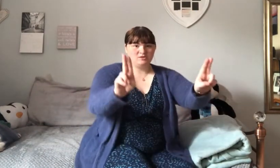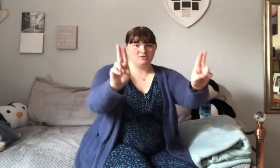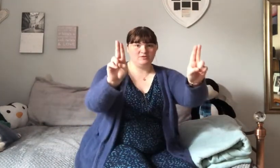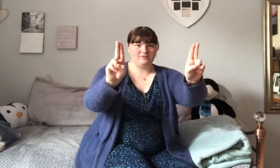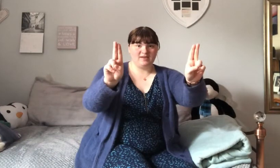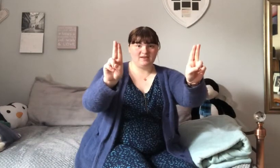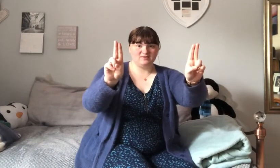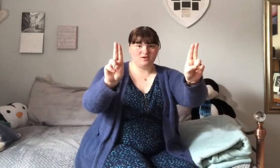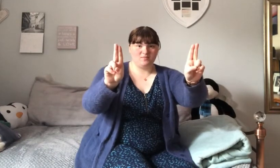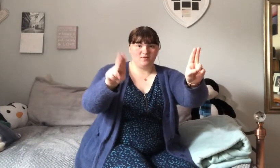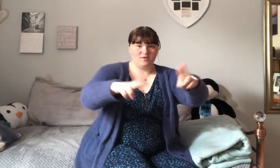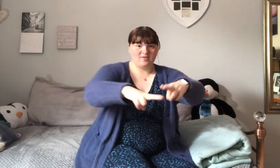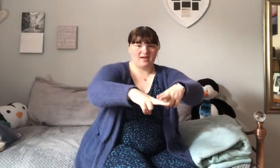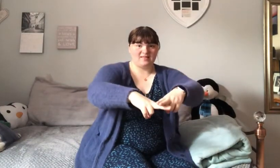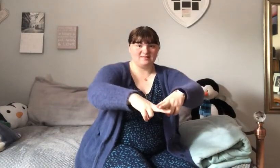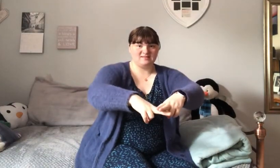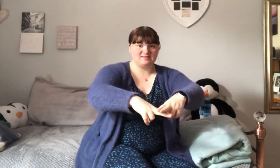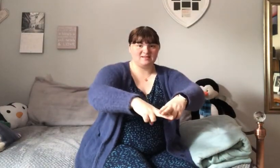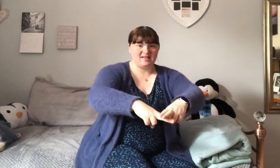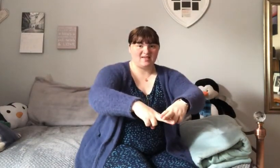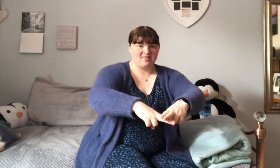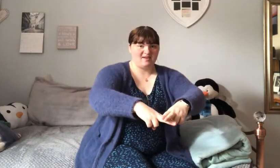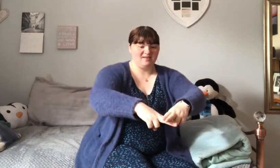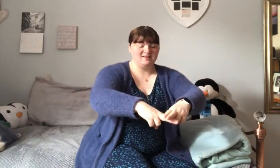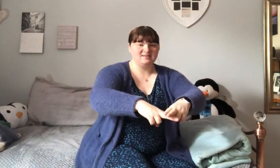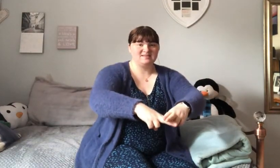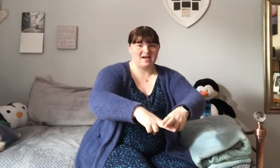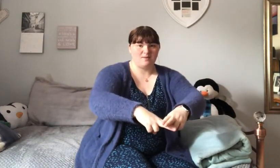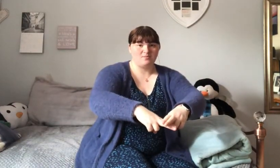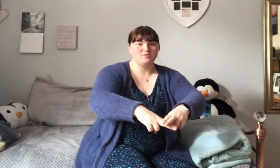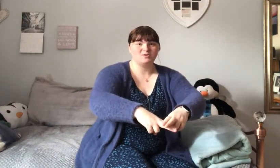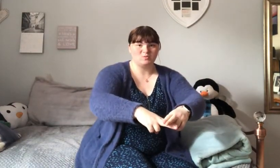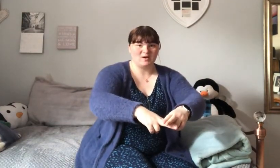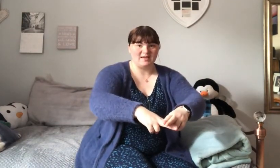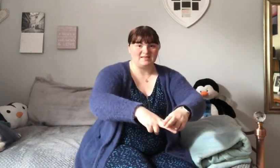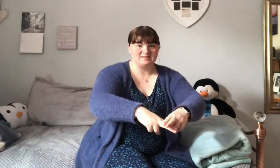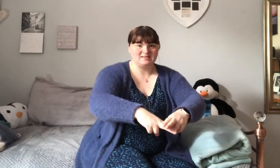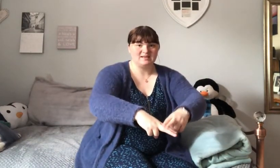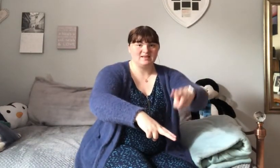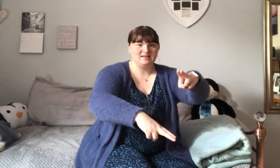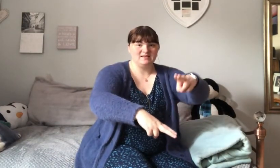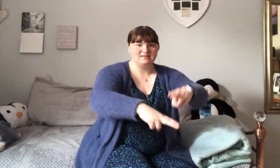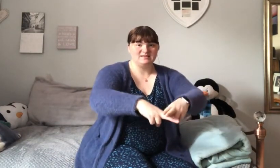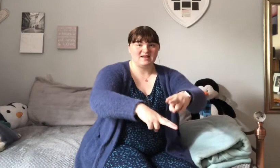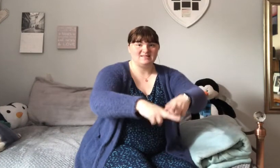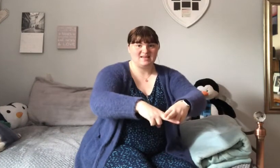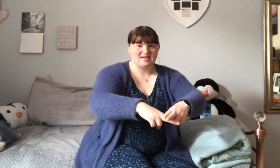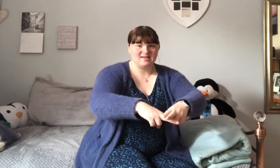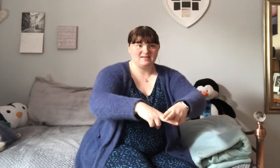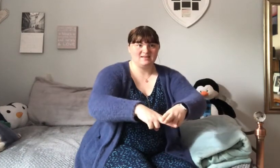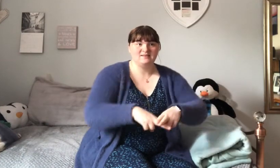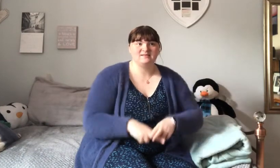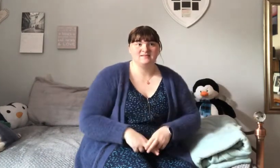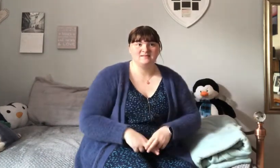Two fingers on both hands together. Tap twice. Daddy.